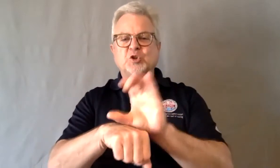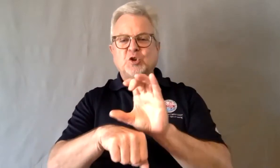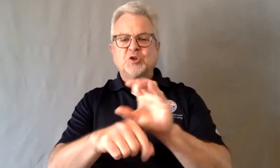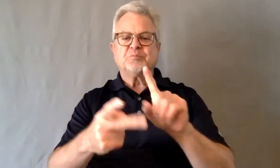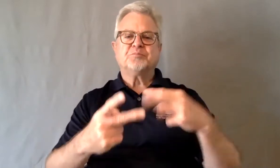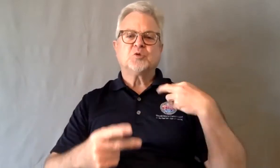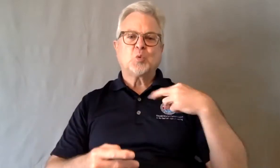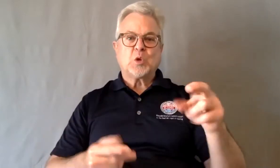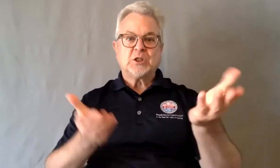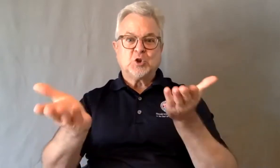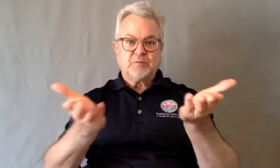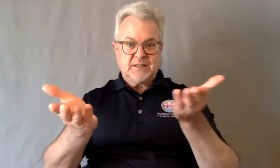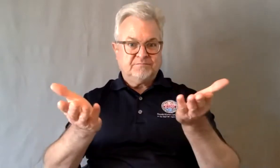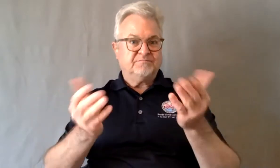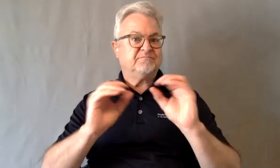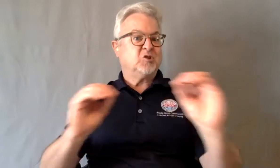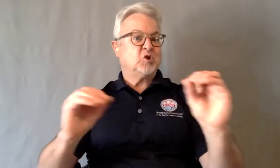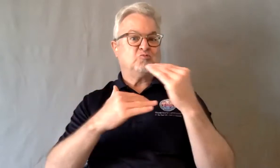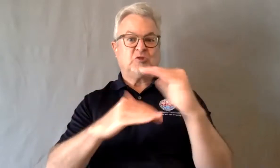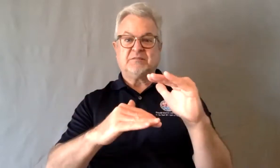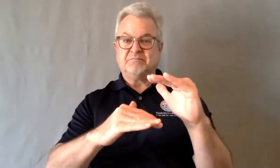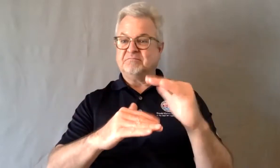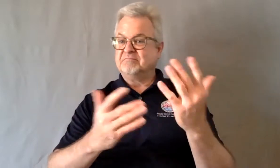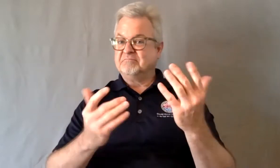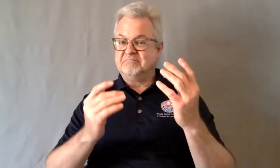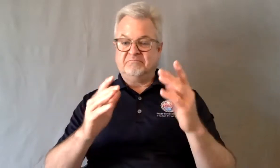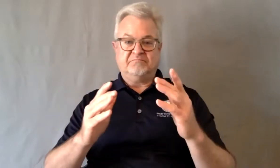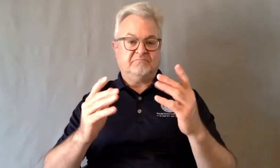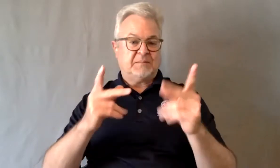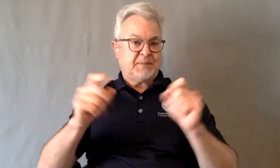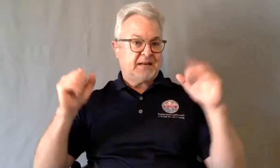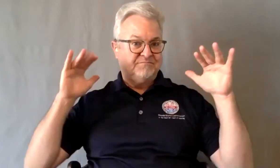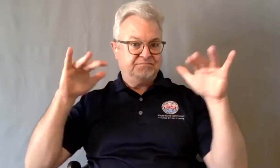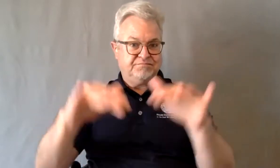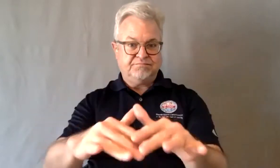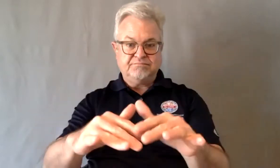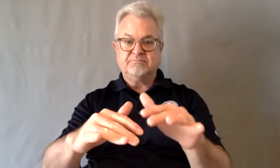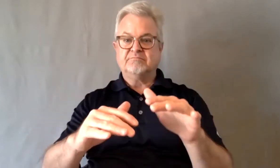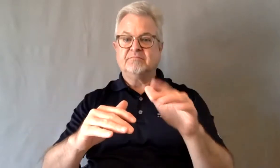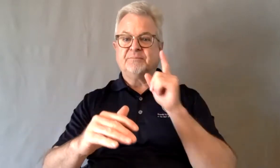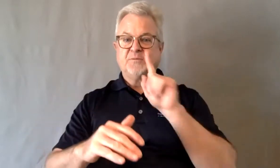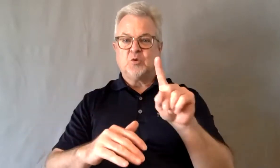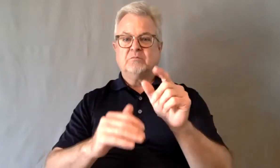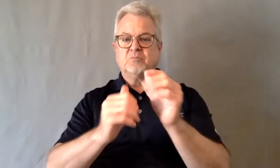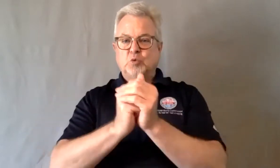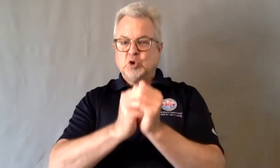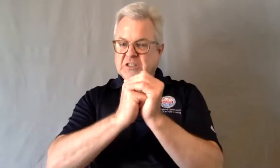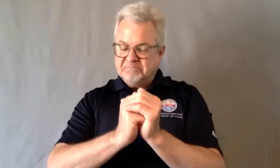Houses of worship, churches, religious services also have no restrictions. People can gather again